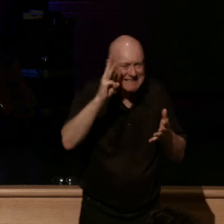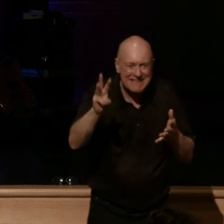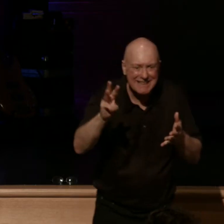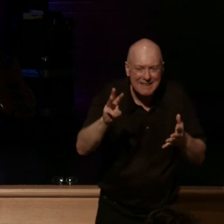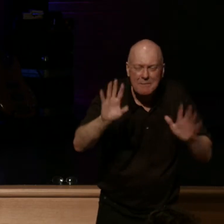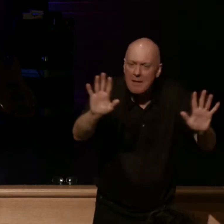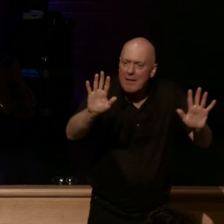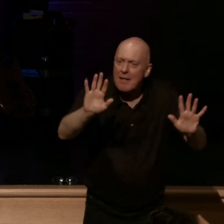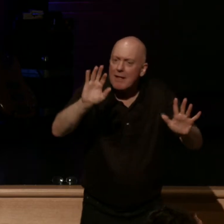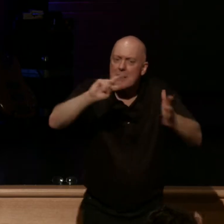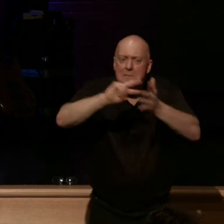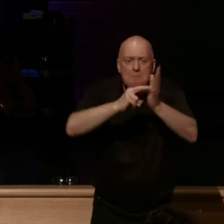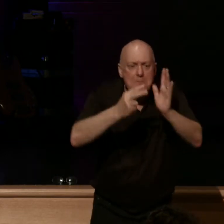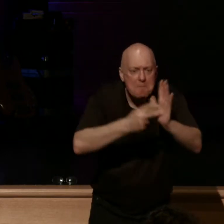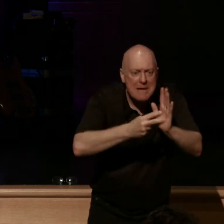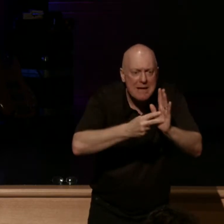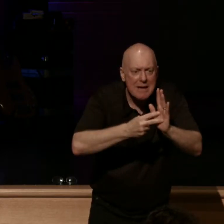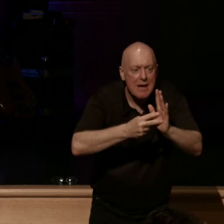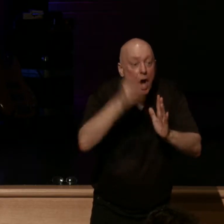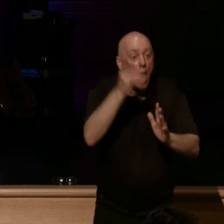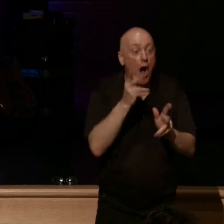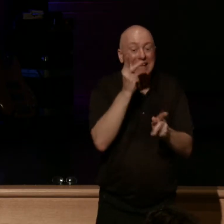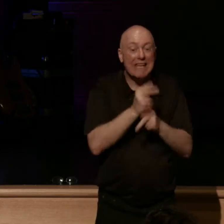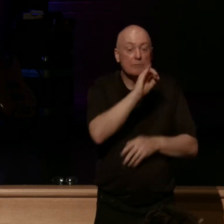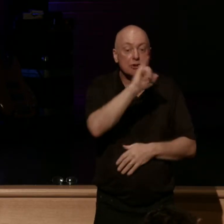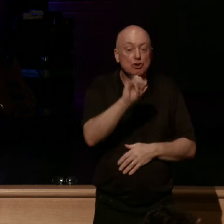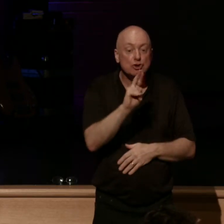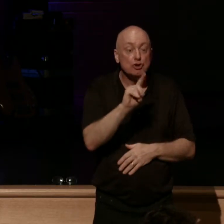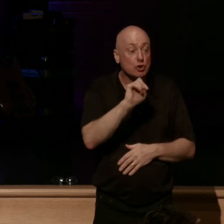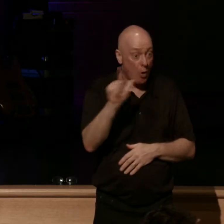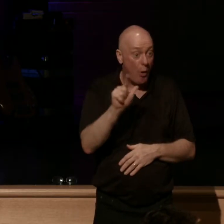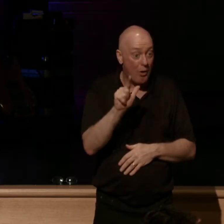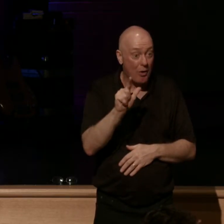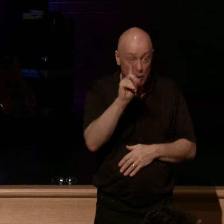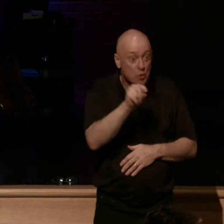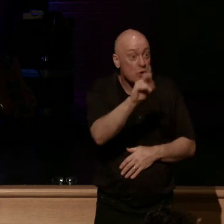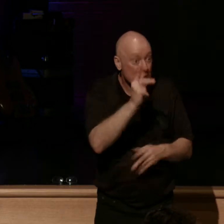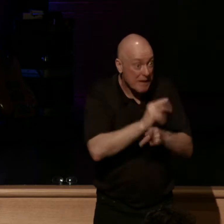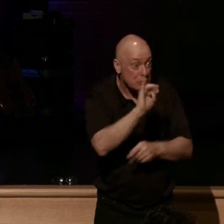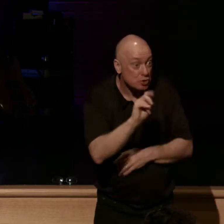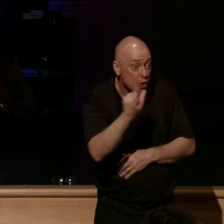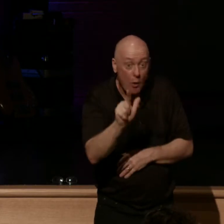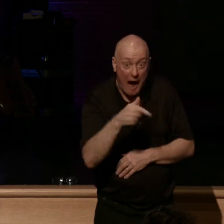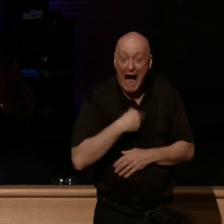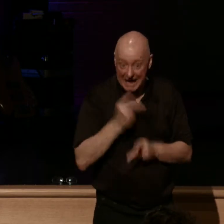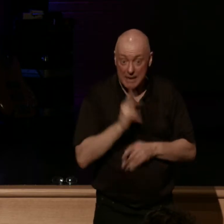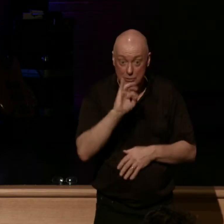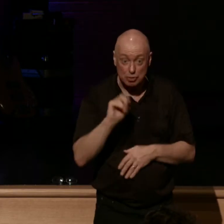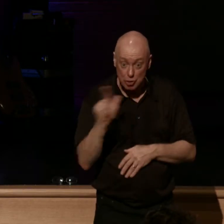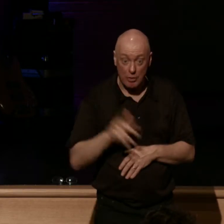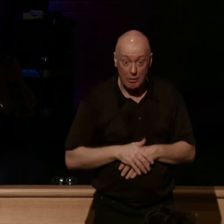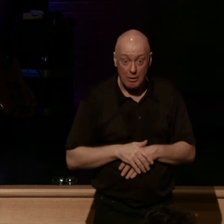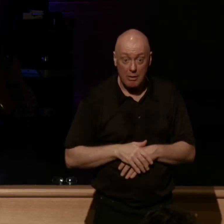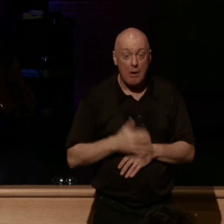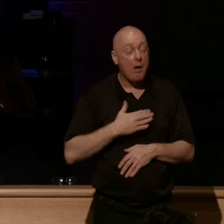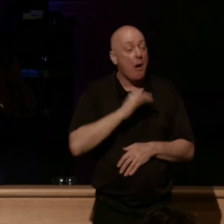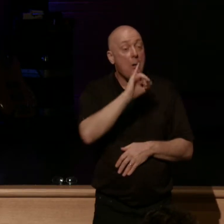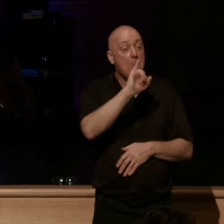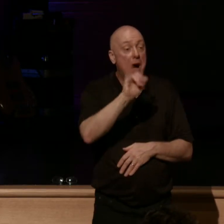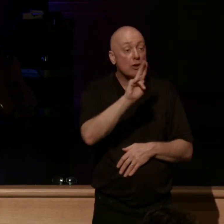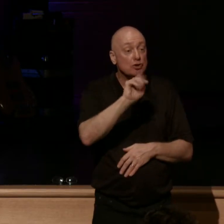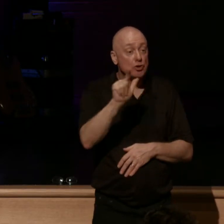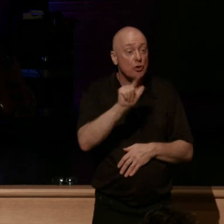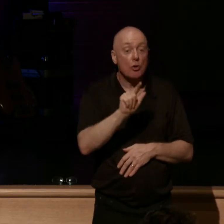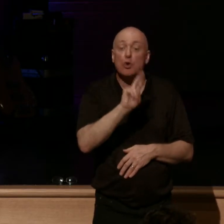What this tells us is God keeps a journal. Do you keep a journal? I keep a journal. Almost always my journal is used